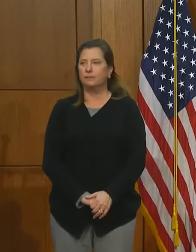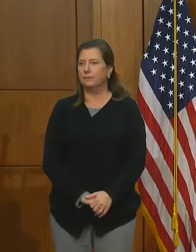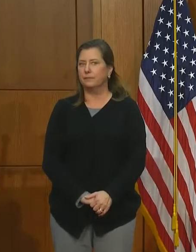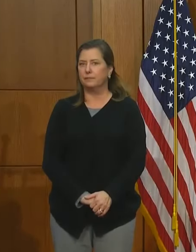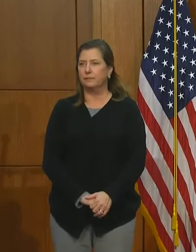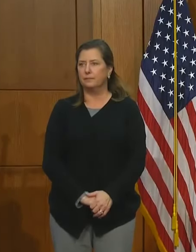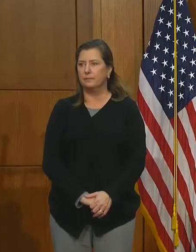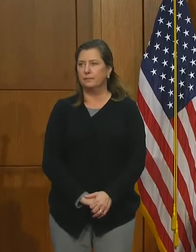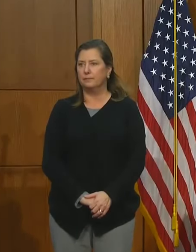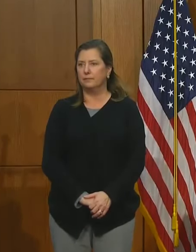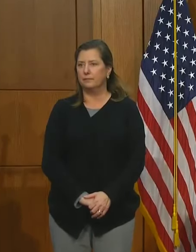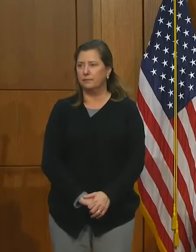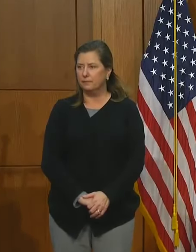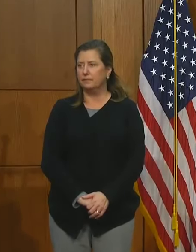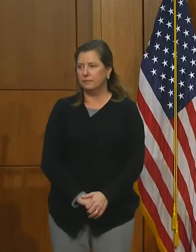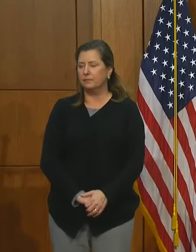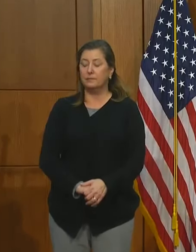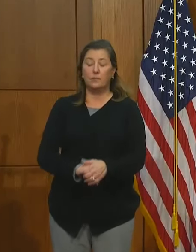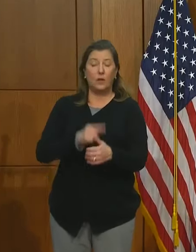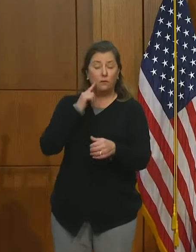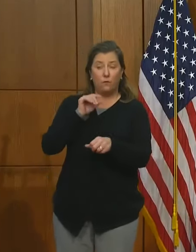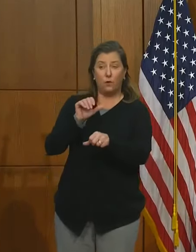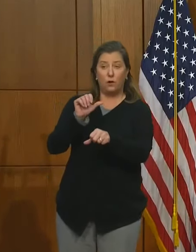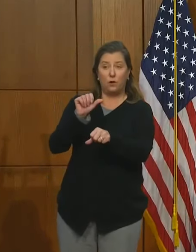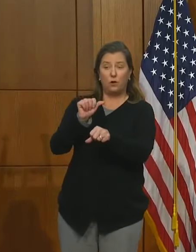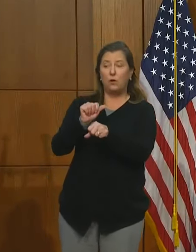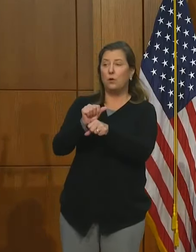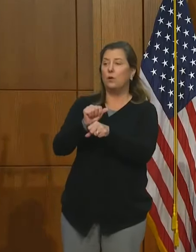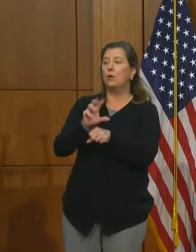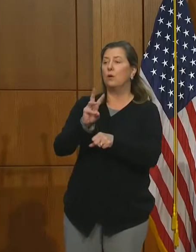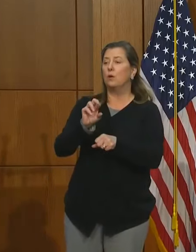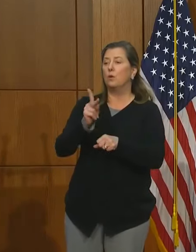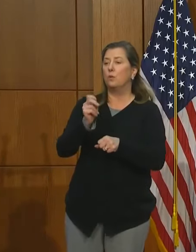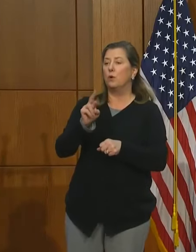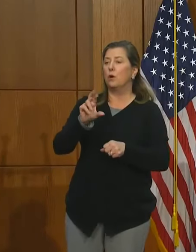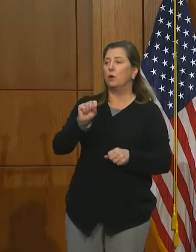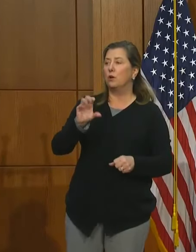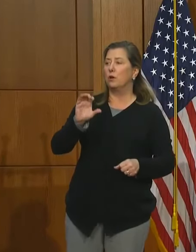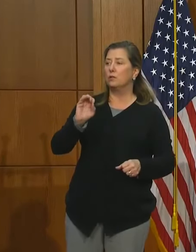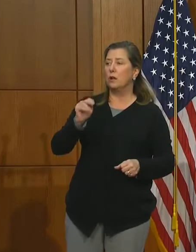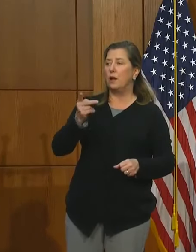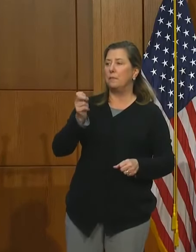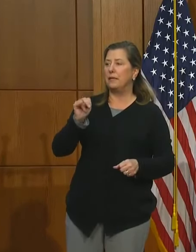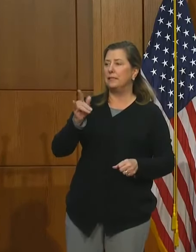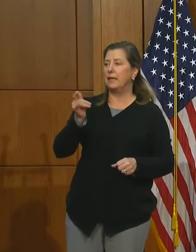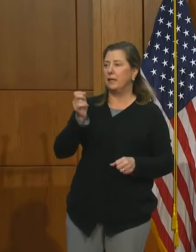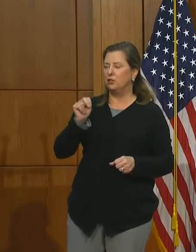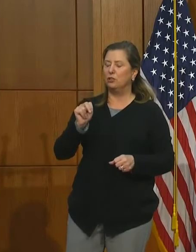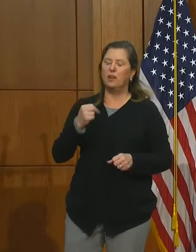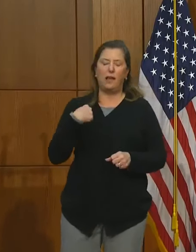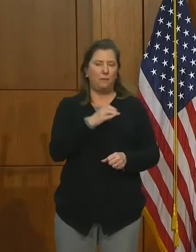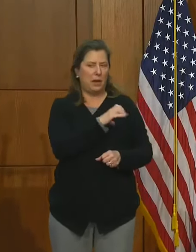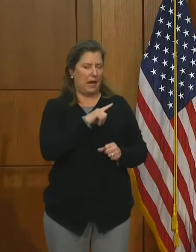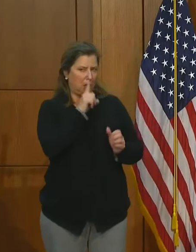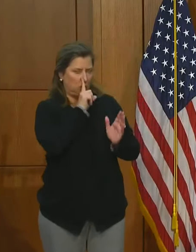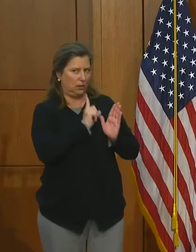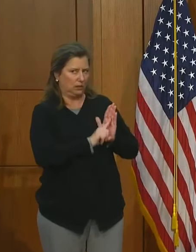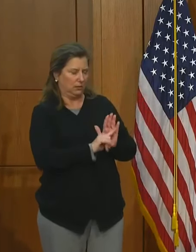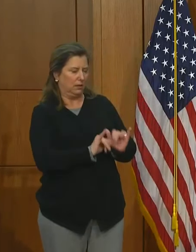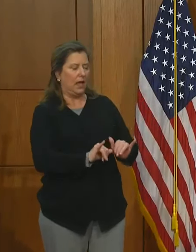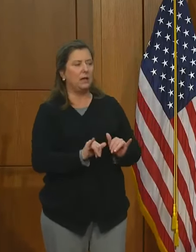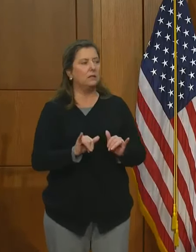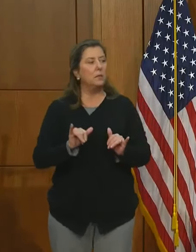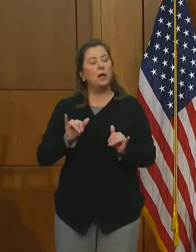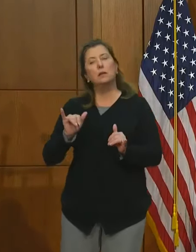I would just add on workers' compensation. We've had our council diving into this, and I've got a couple notes here that I'll read off of. And